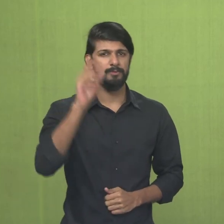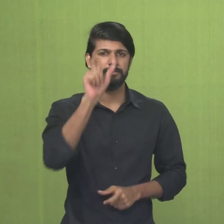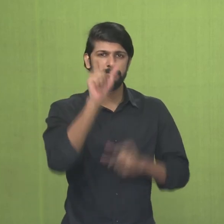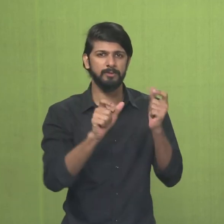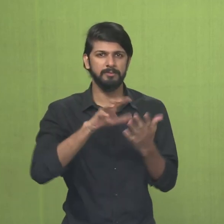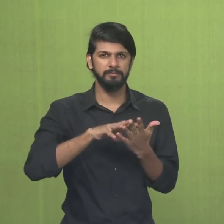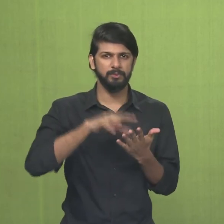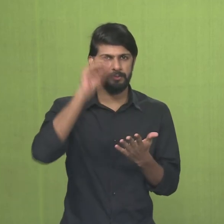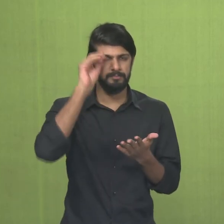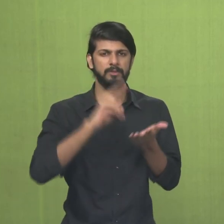Hello learners,